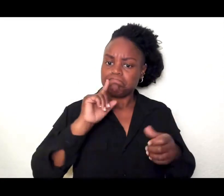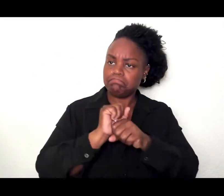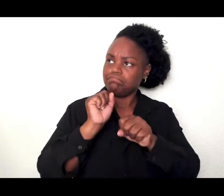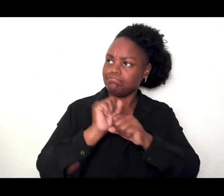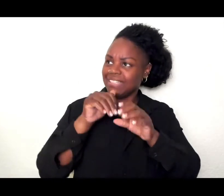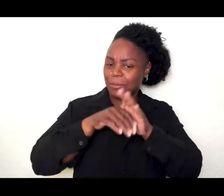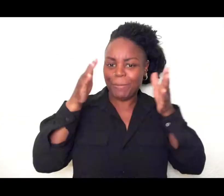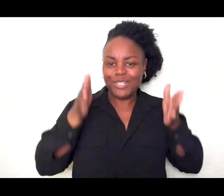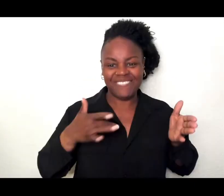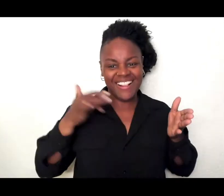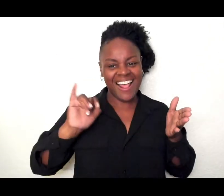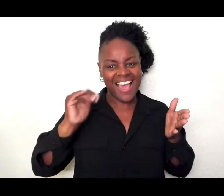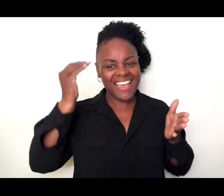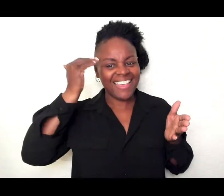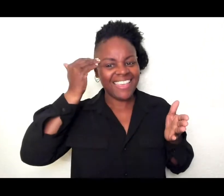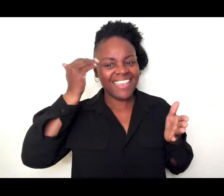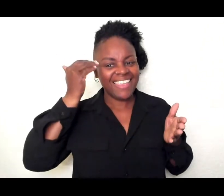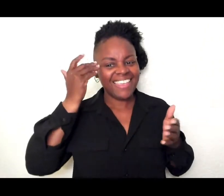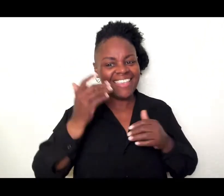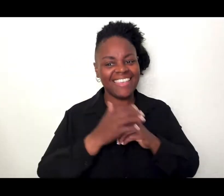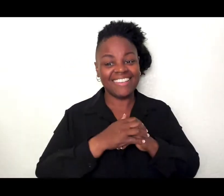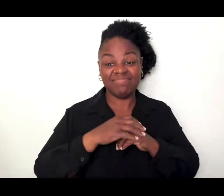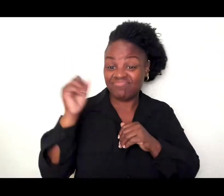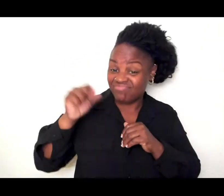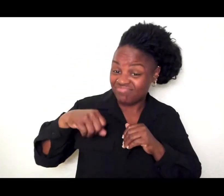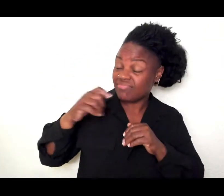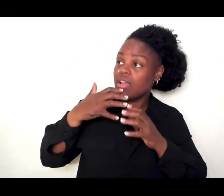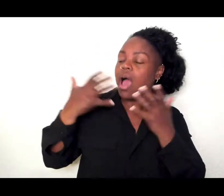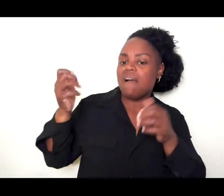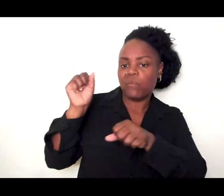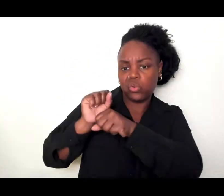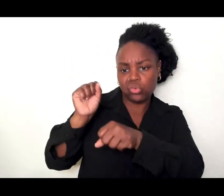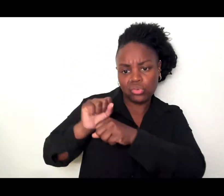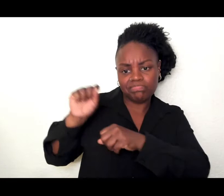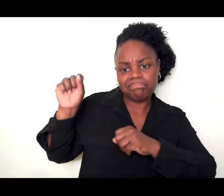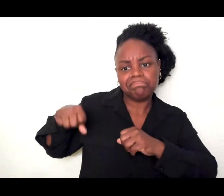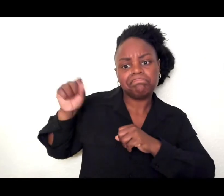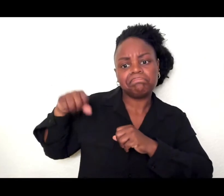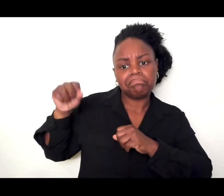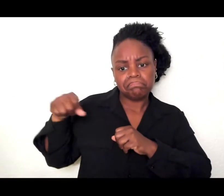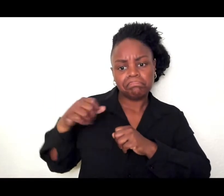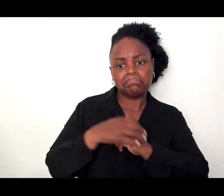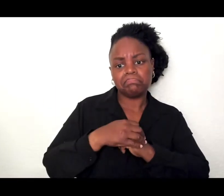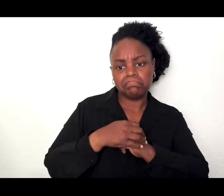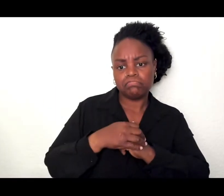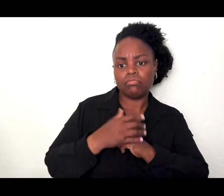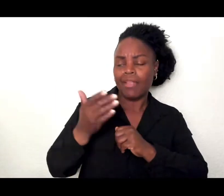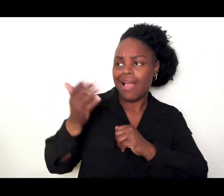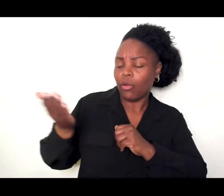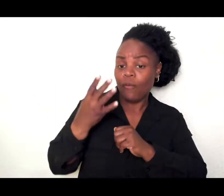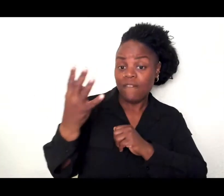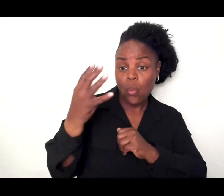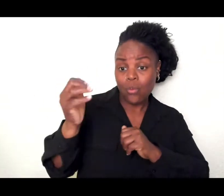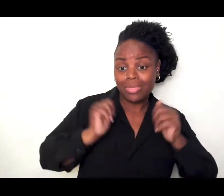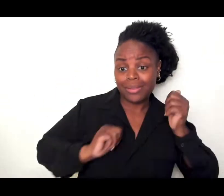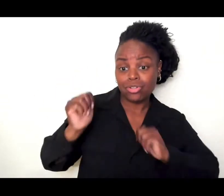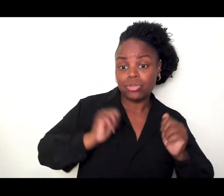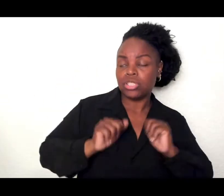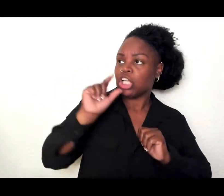I were really over there doing it in person. Yeah, it was really a lot of work to hire